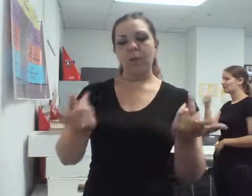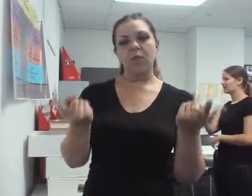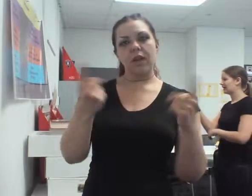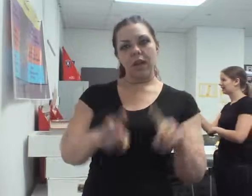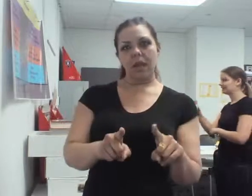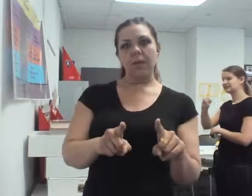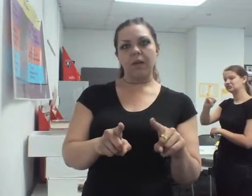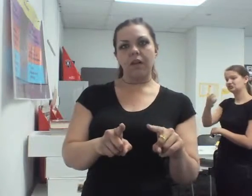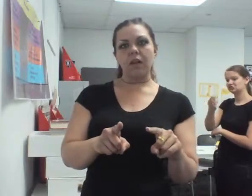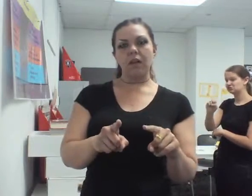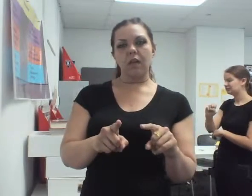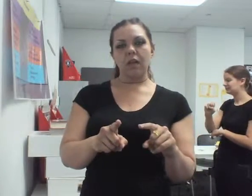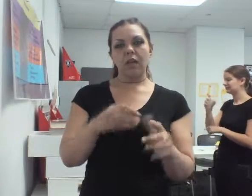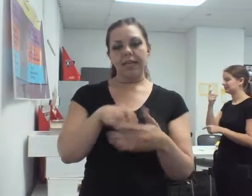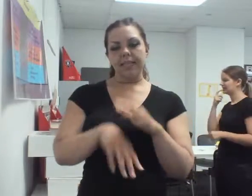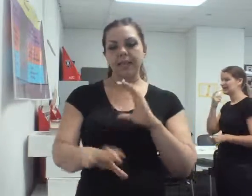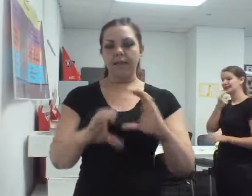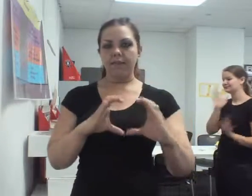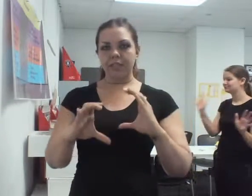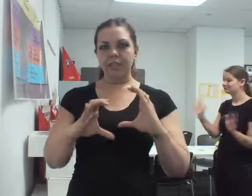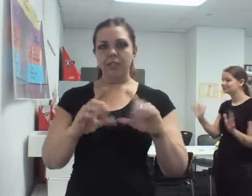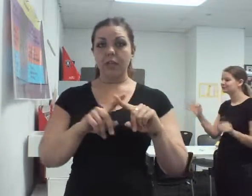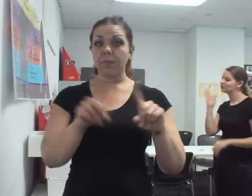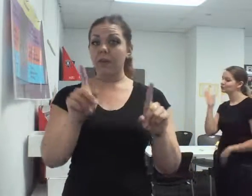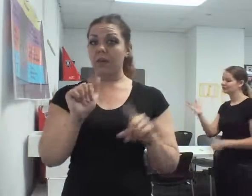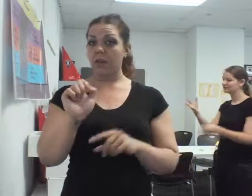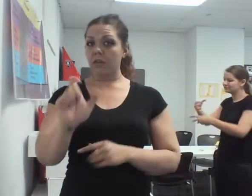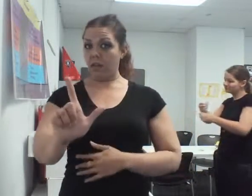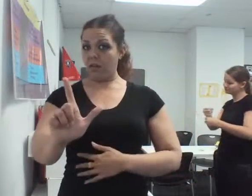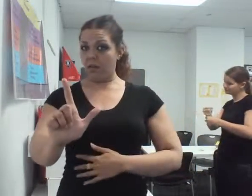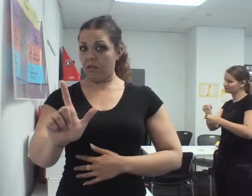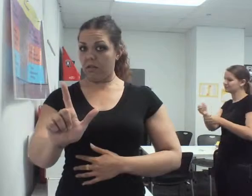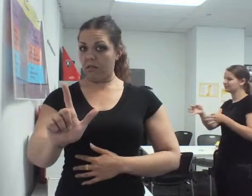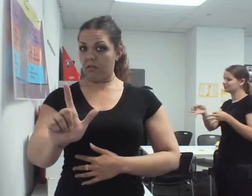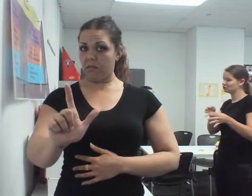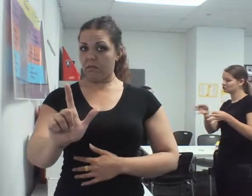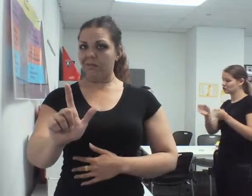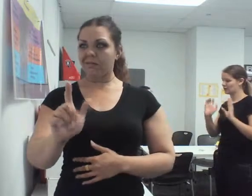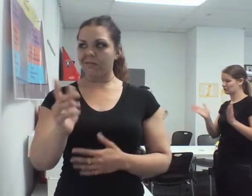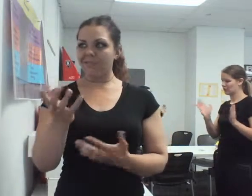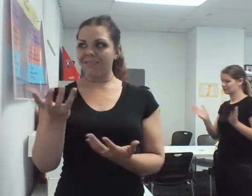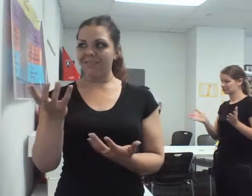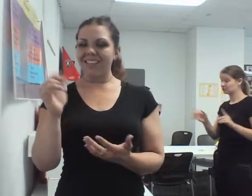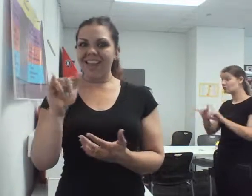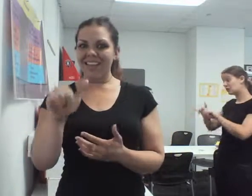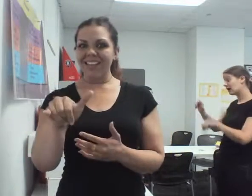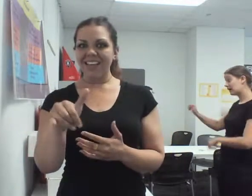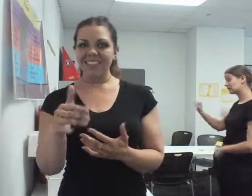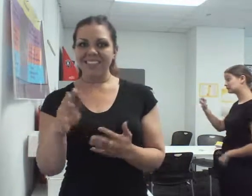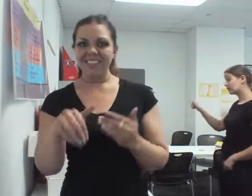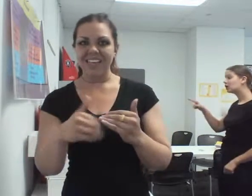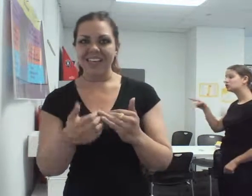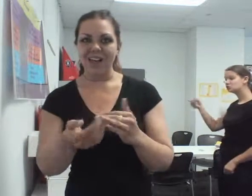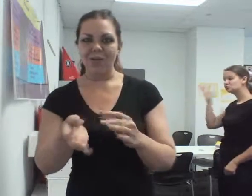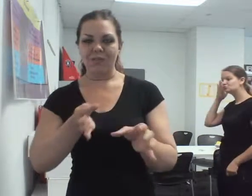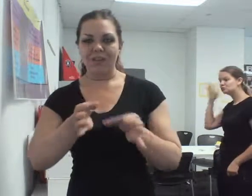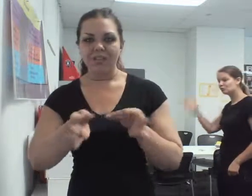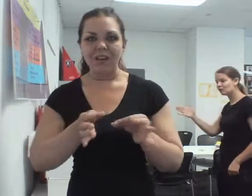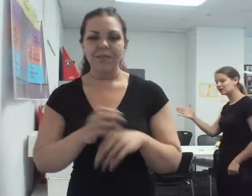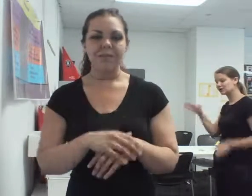conversation. But in ASL, we do that. So if I said in English,